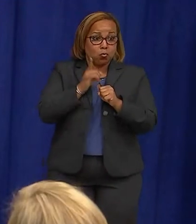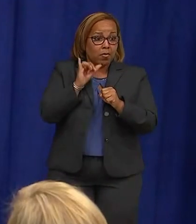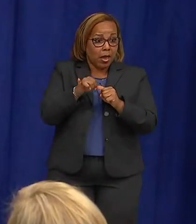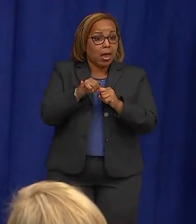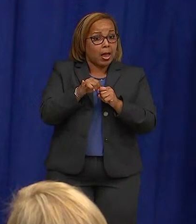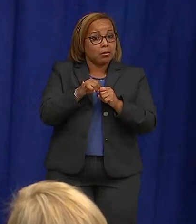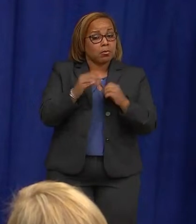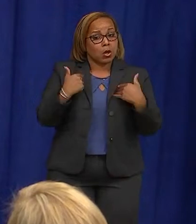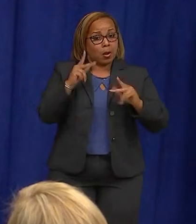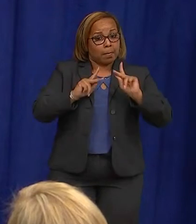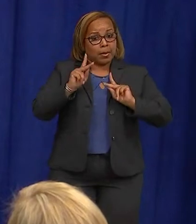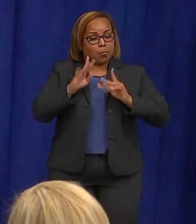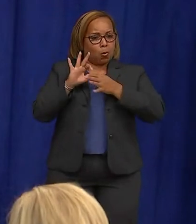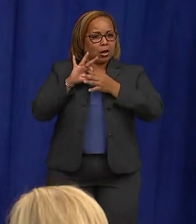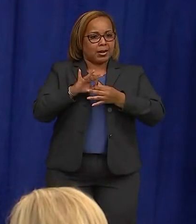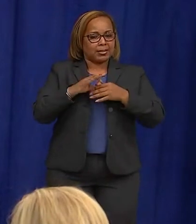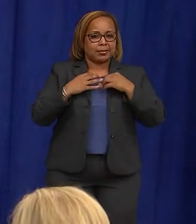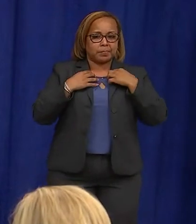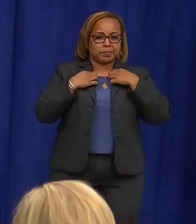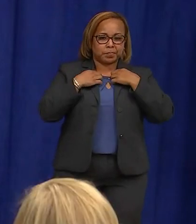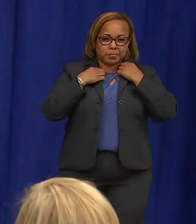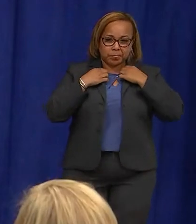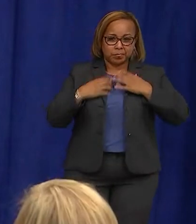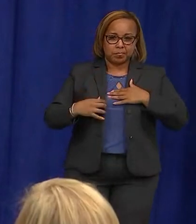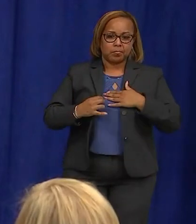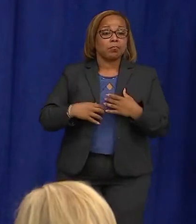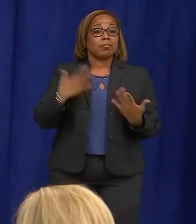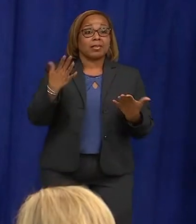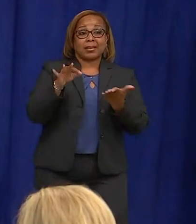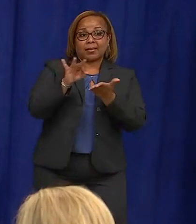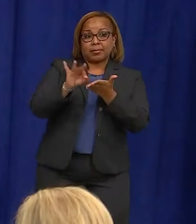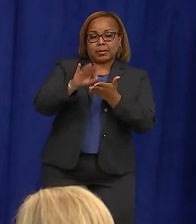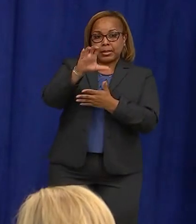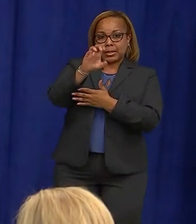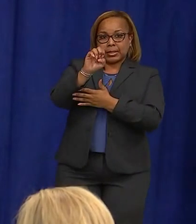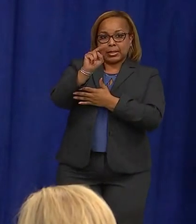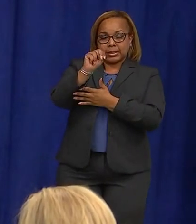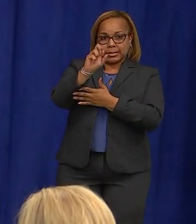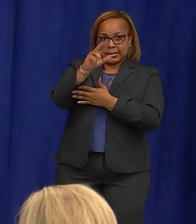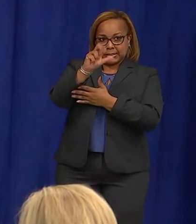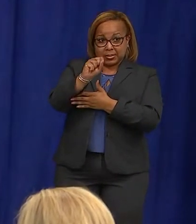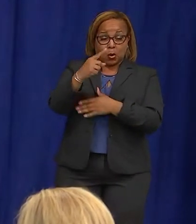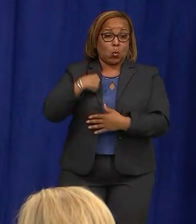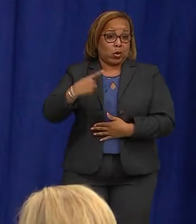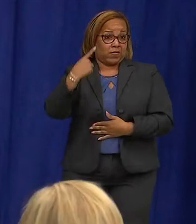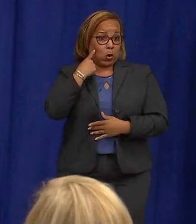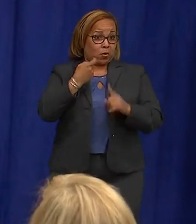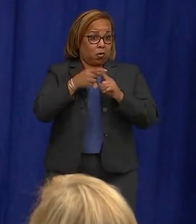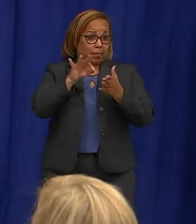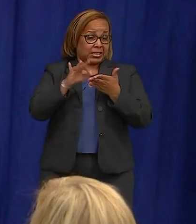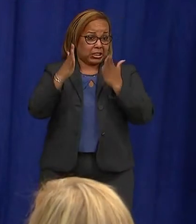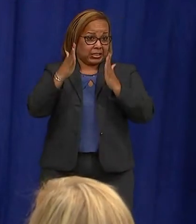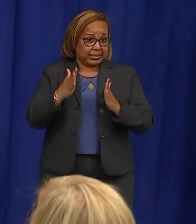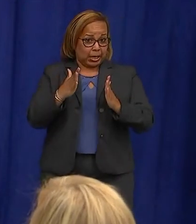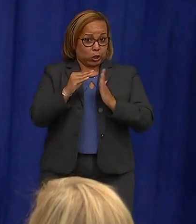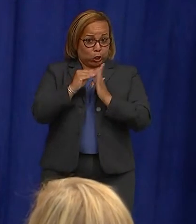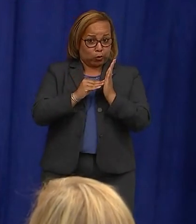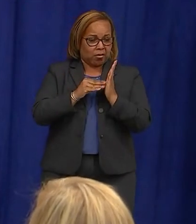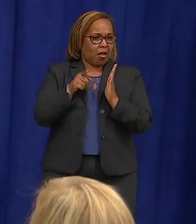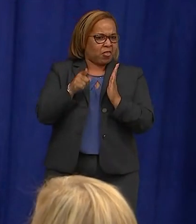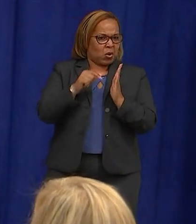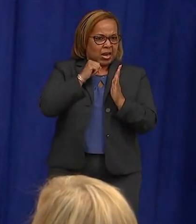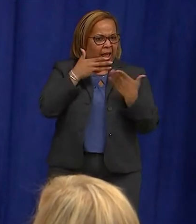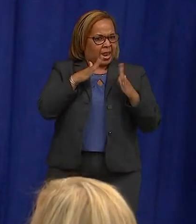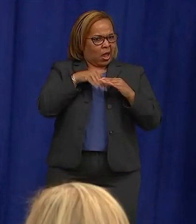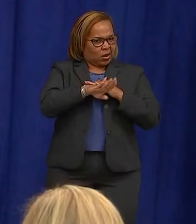sure that young people are connected. About the census, we have heard stories from census takers that they're not being